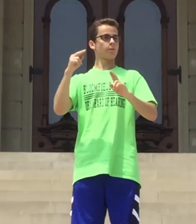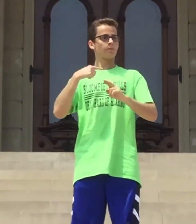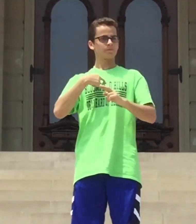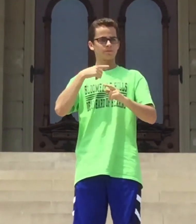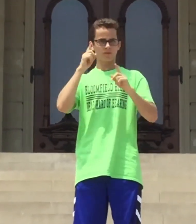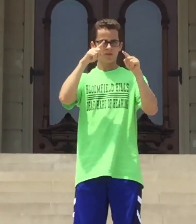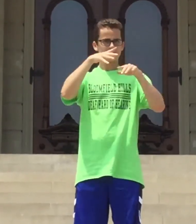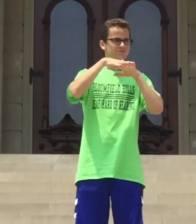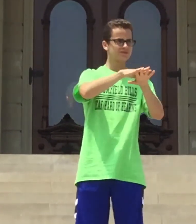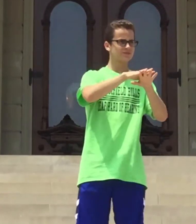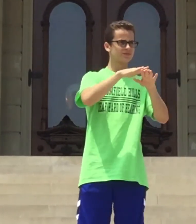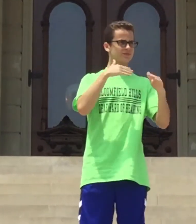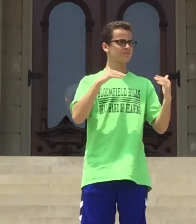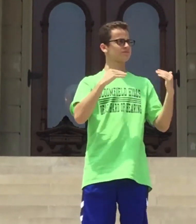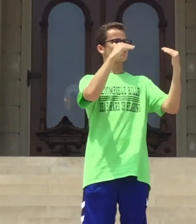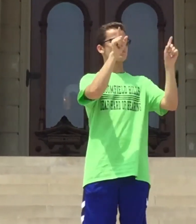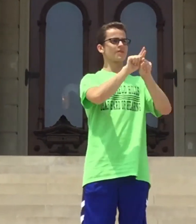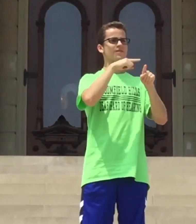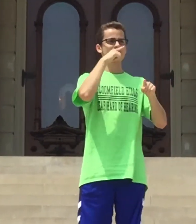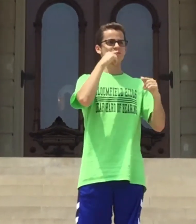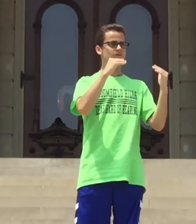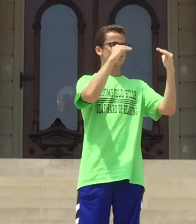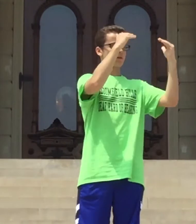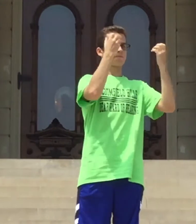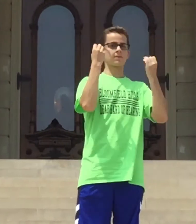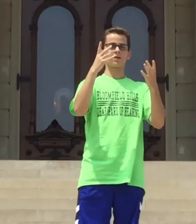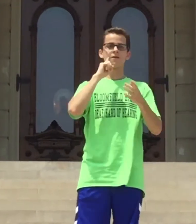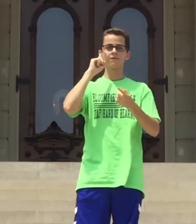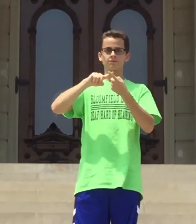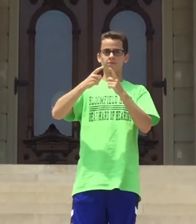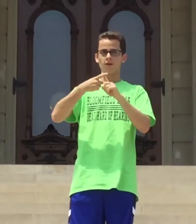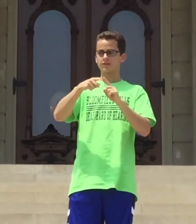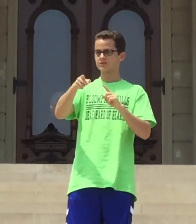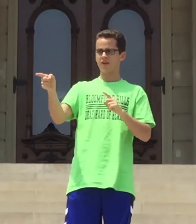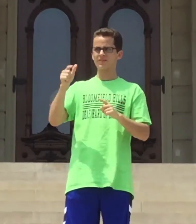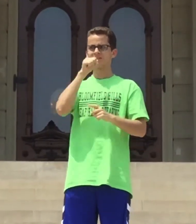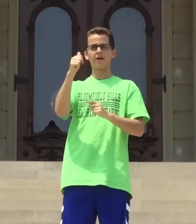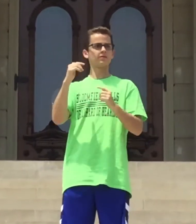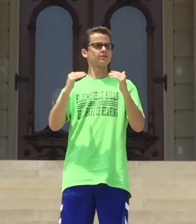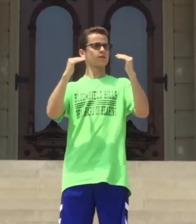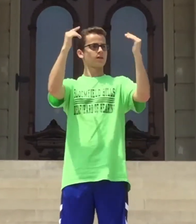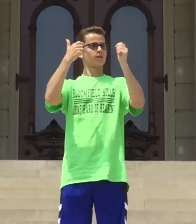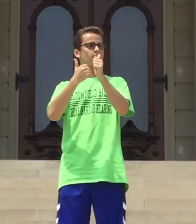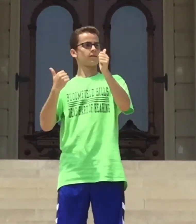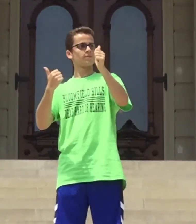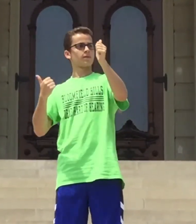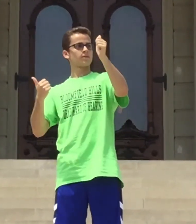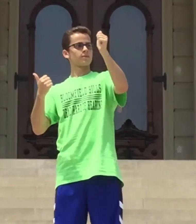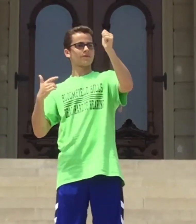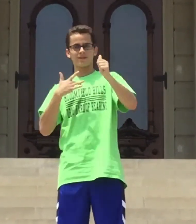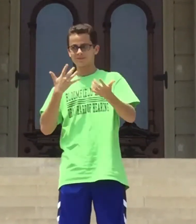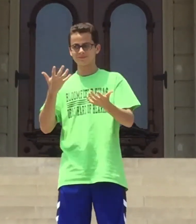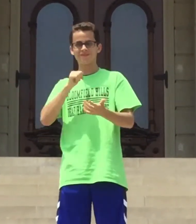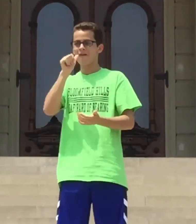get-go, which meant when I entered kindergarten at Eastover, I was ready. I had a foundation of language. So many of my